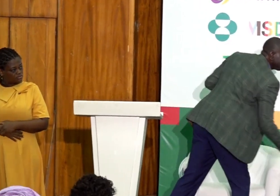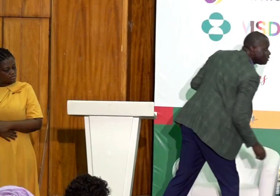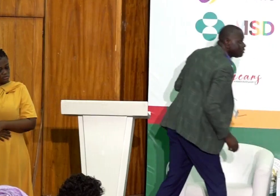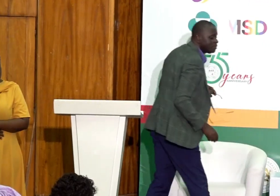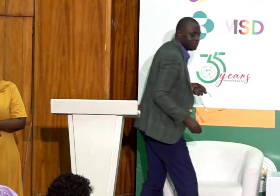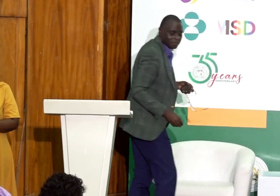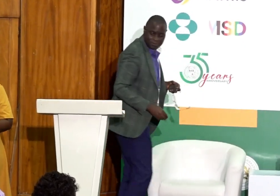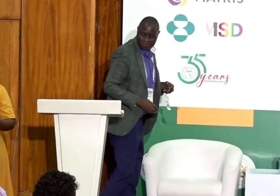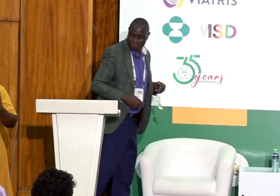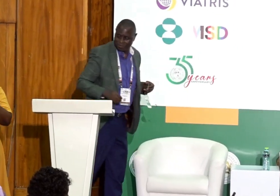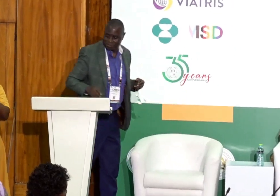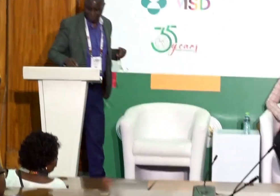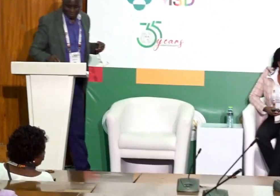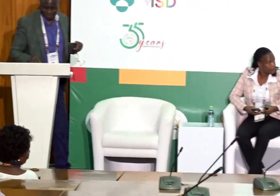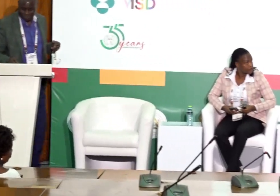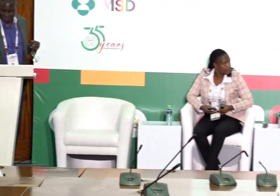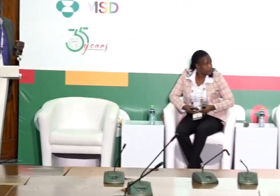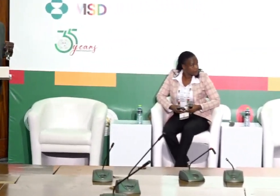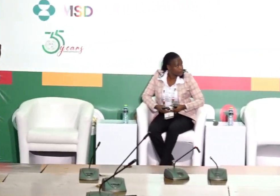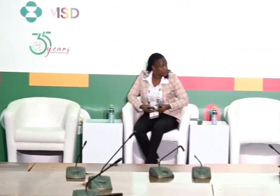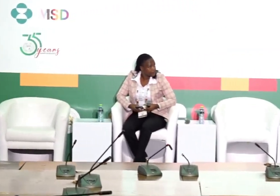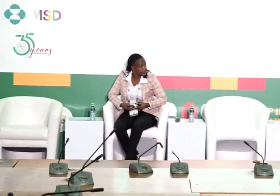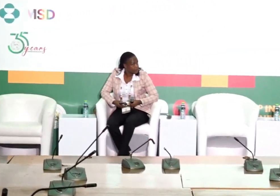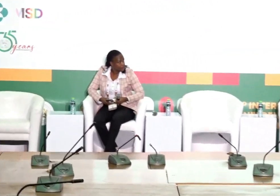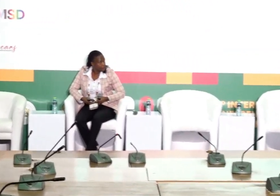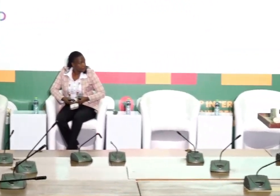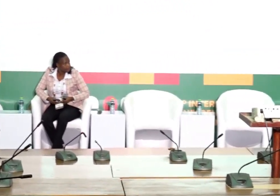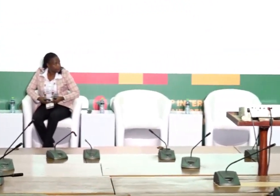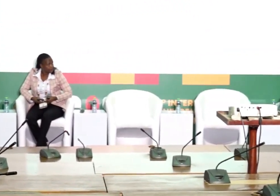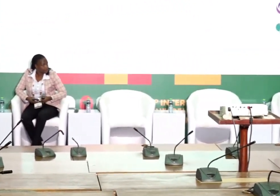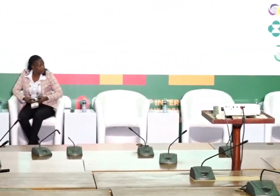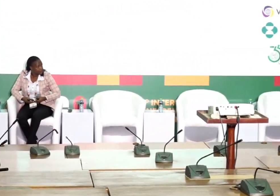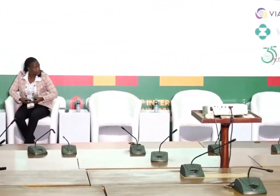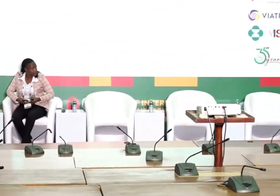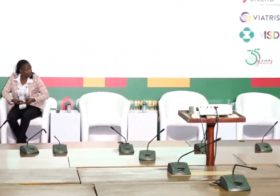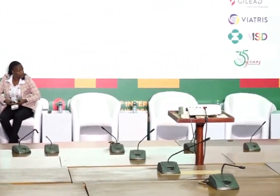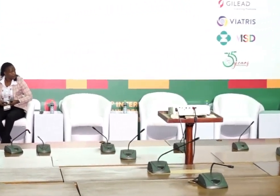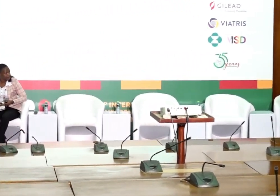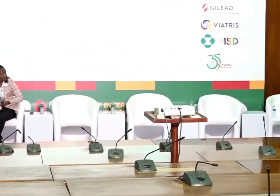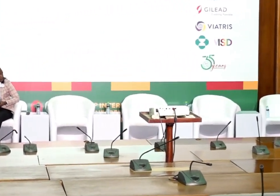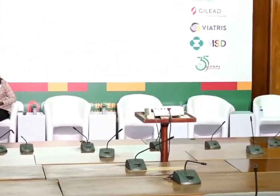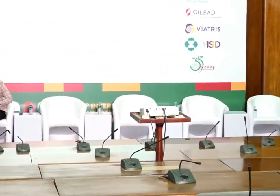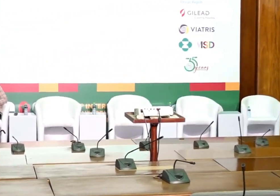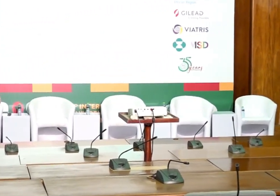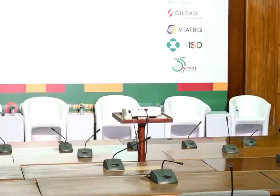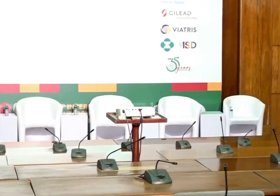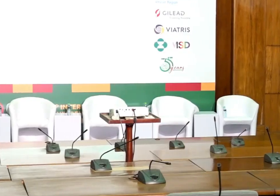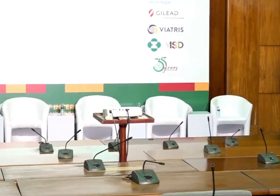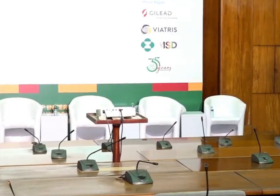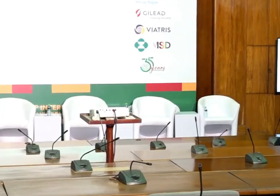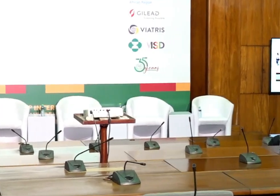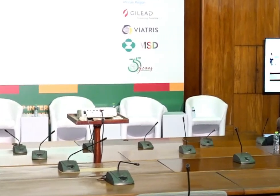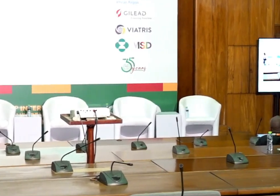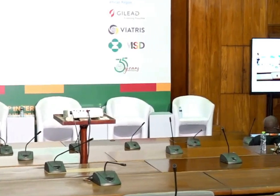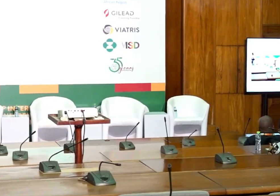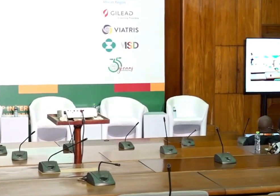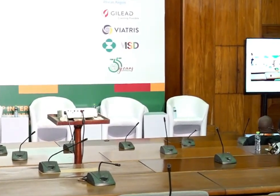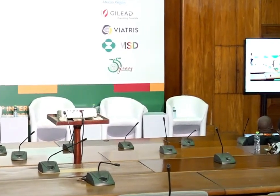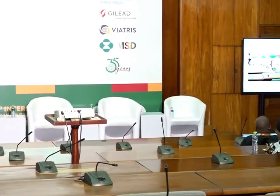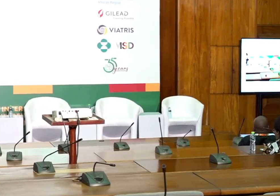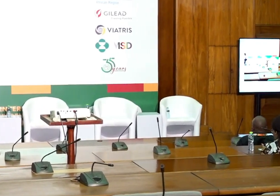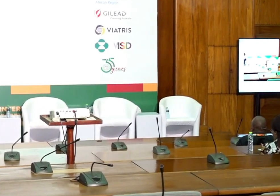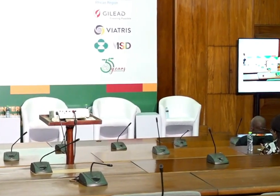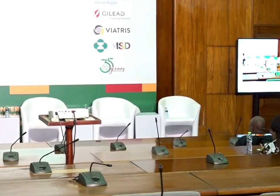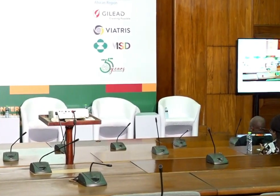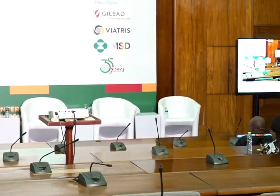Thank you very much. A very insightful presentation. I don't know whether I got you clearly. You did